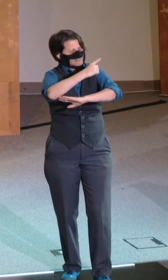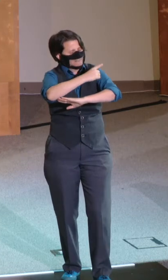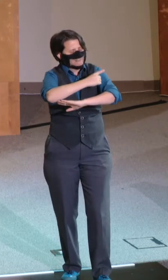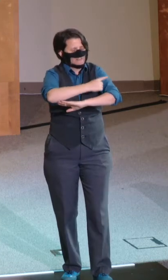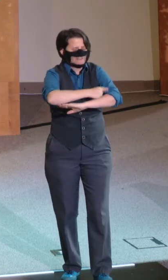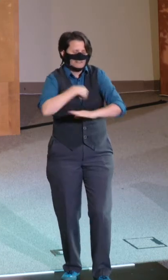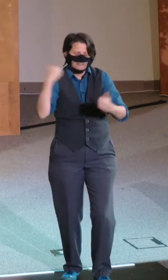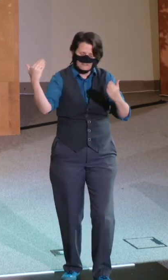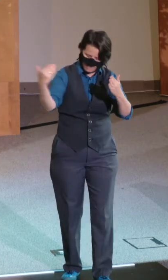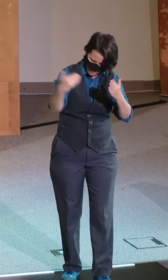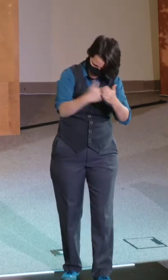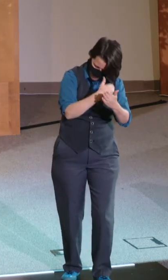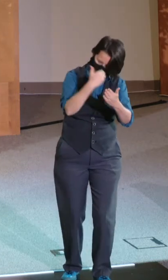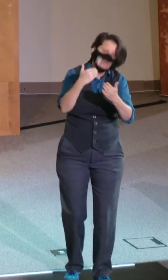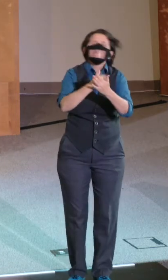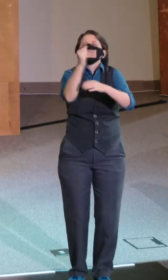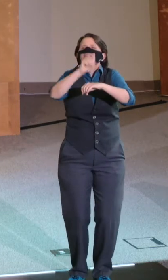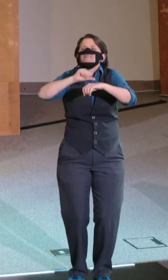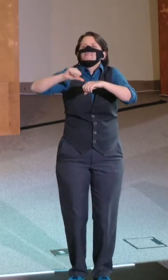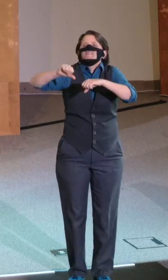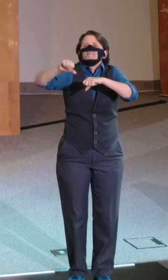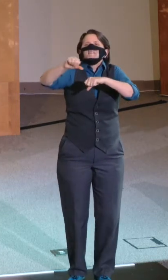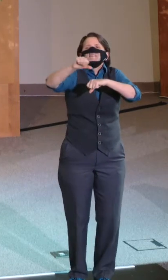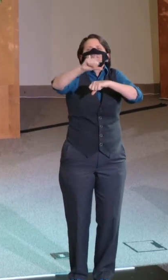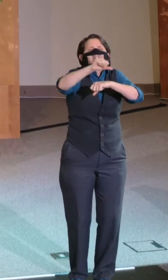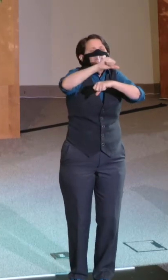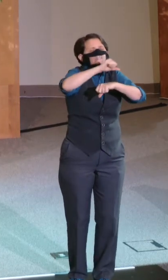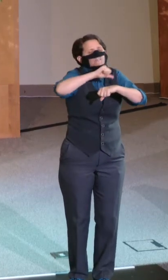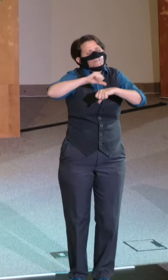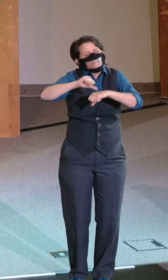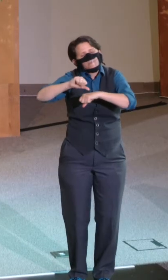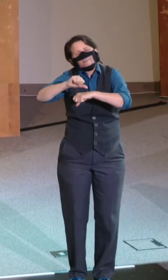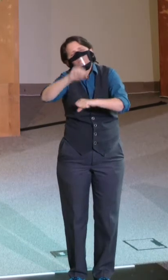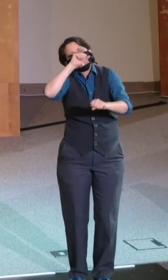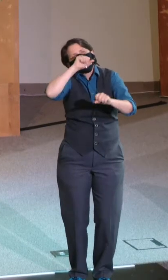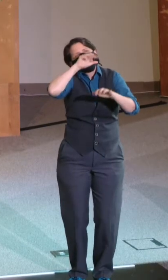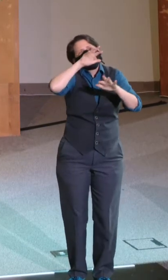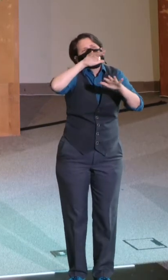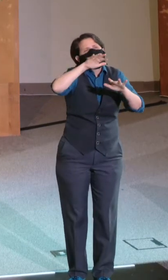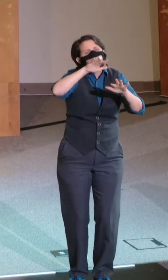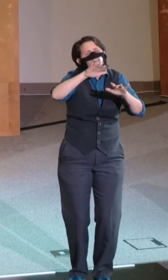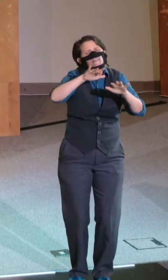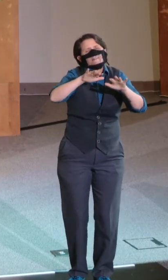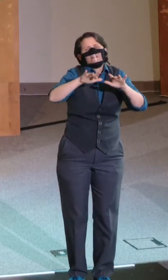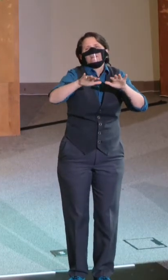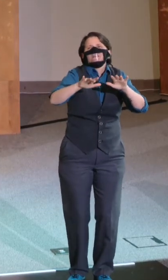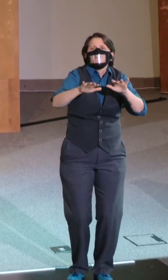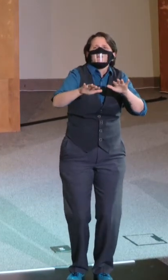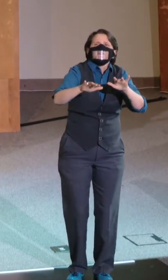day. A fresh anointing is flowing my